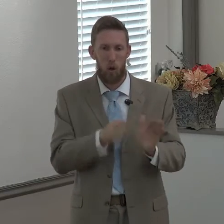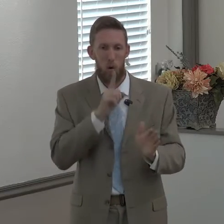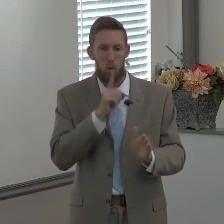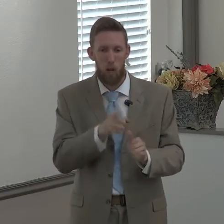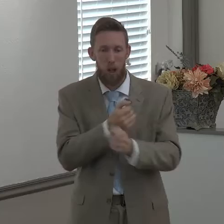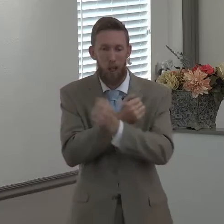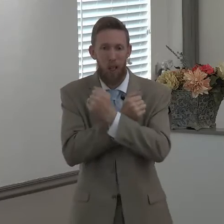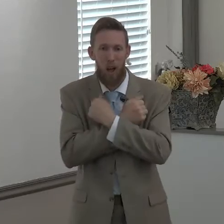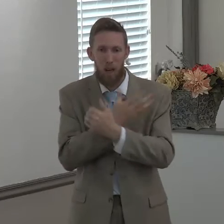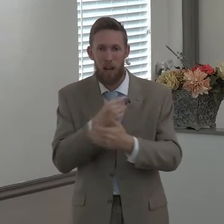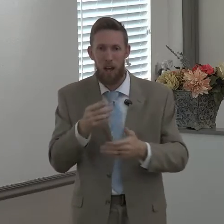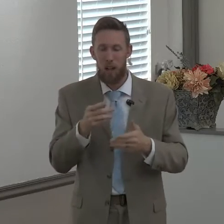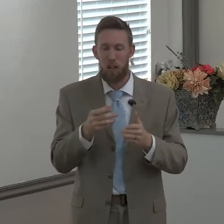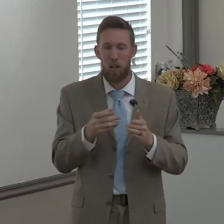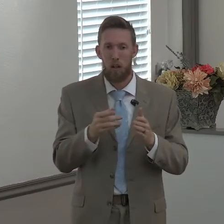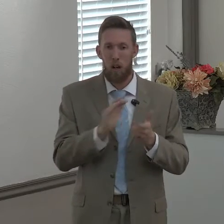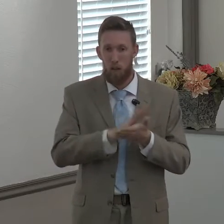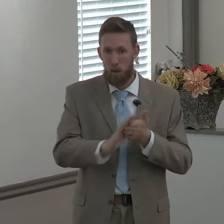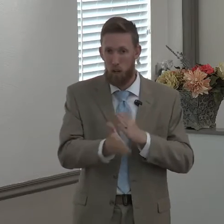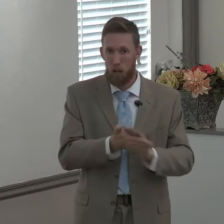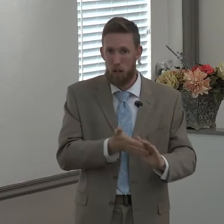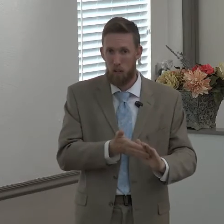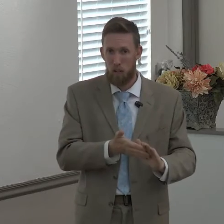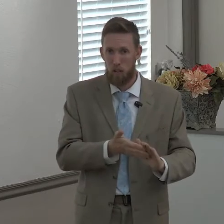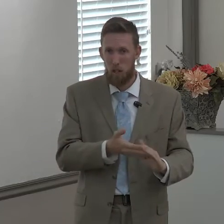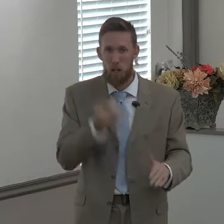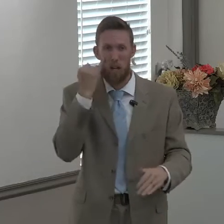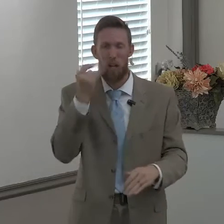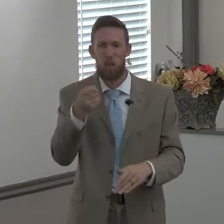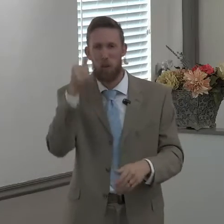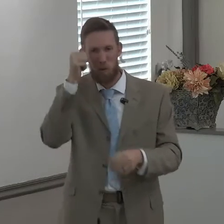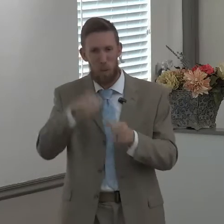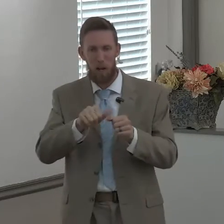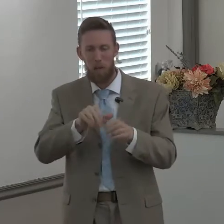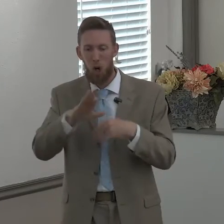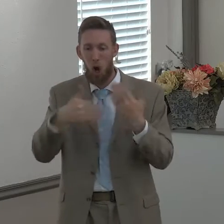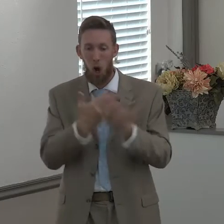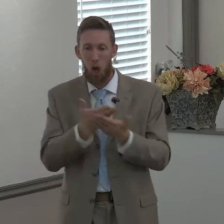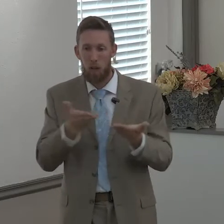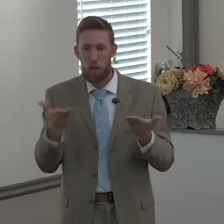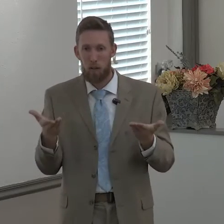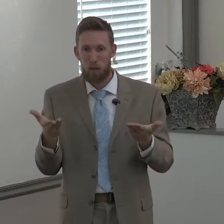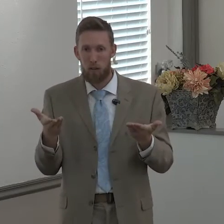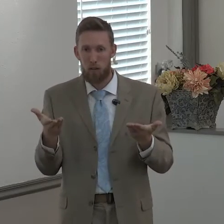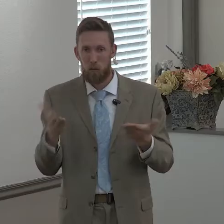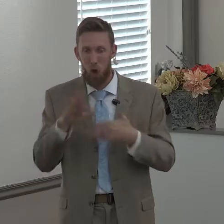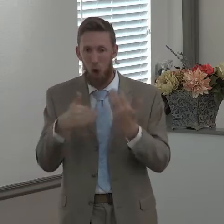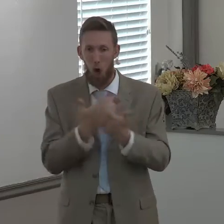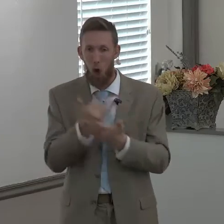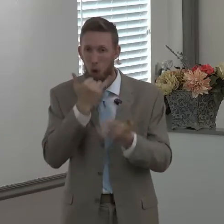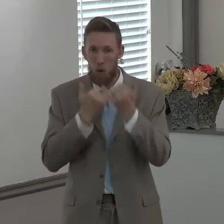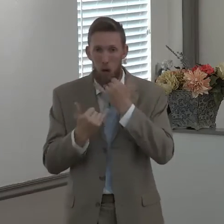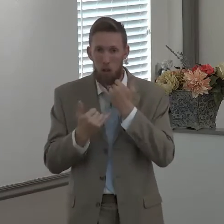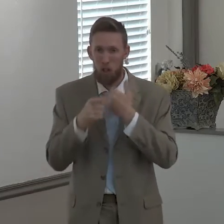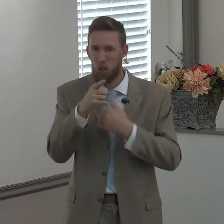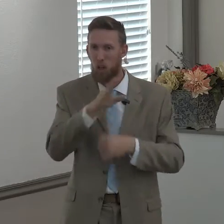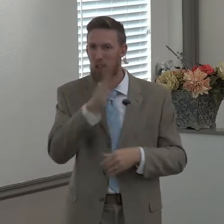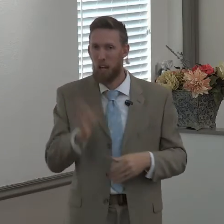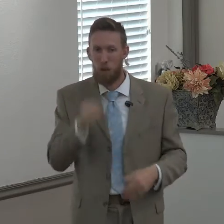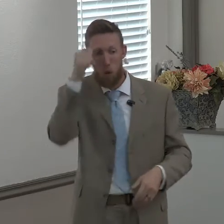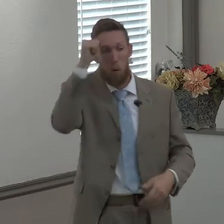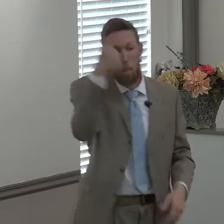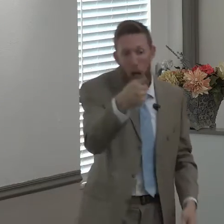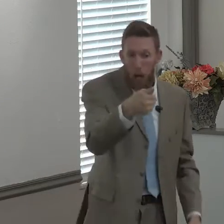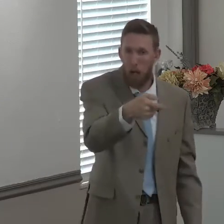You might have the greatest memory in the world, but if you've exercised true sacrificial love and forgiveness,